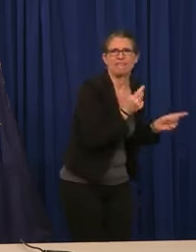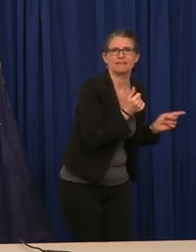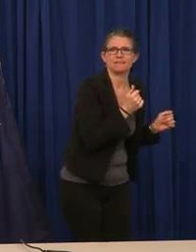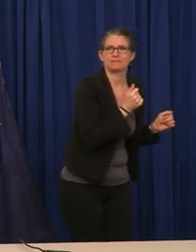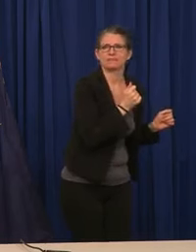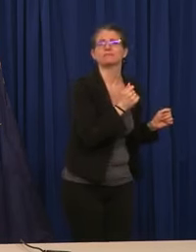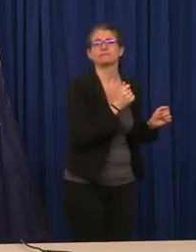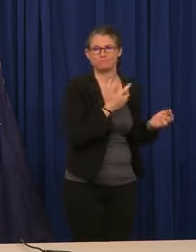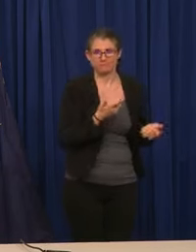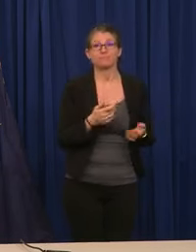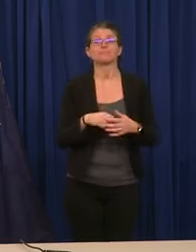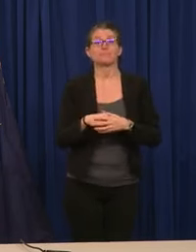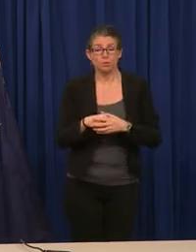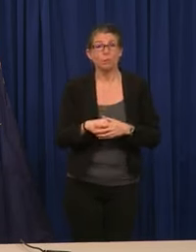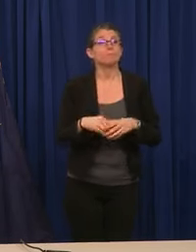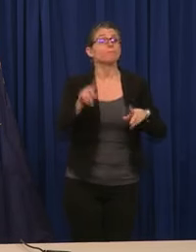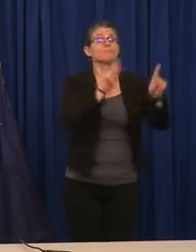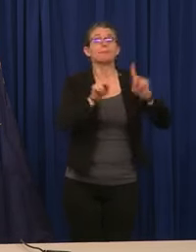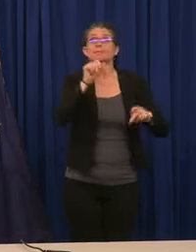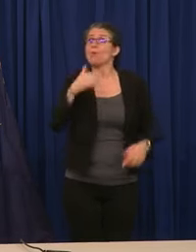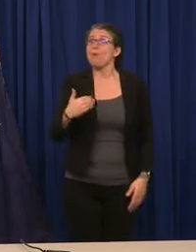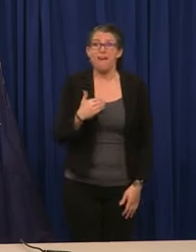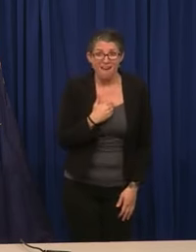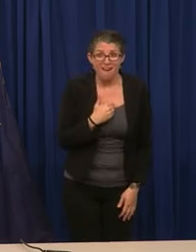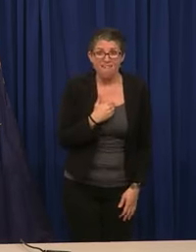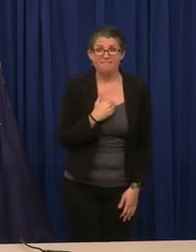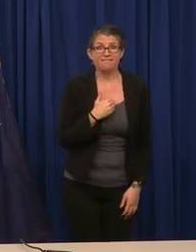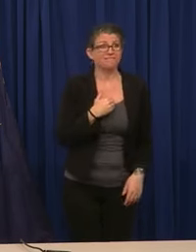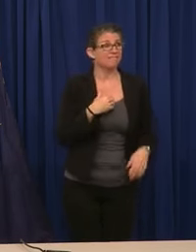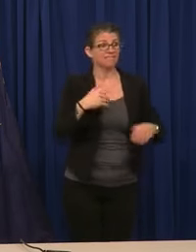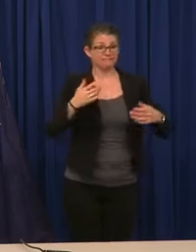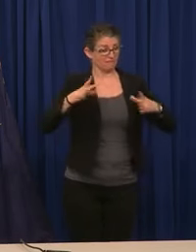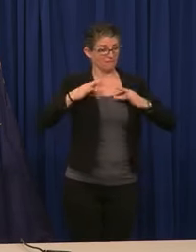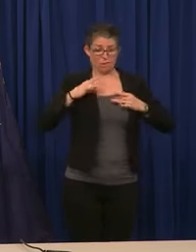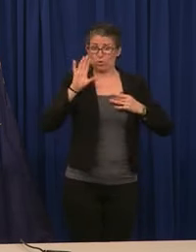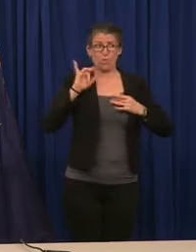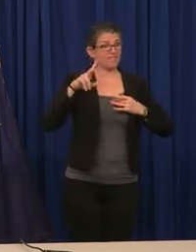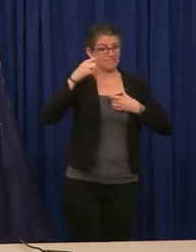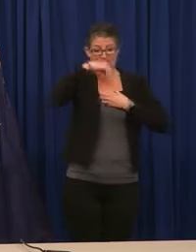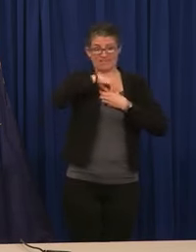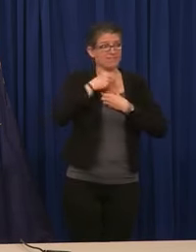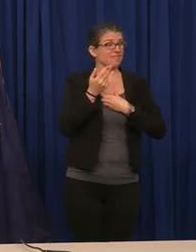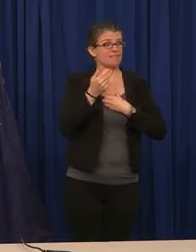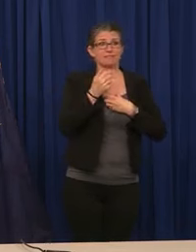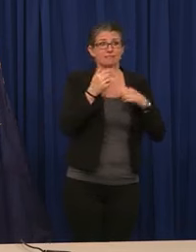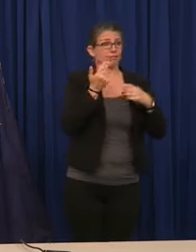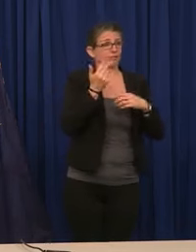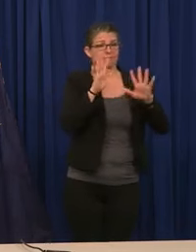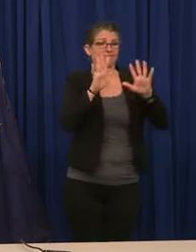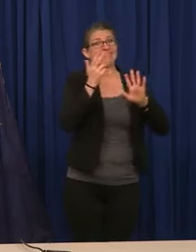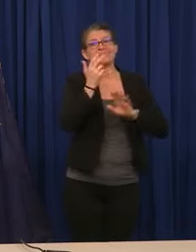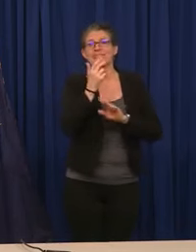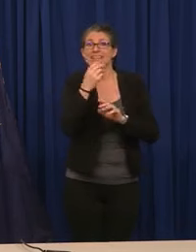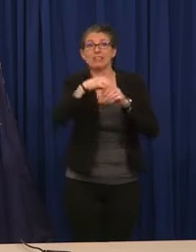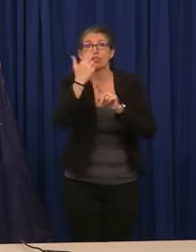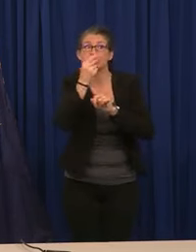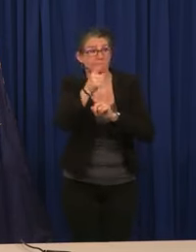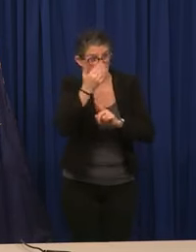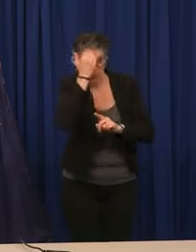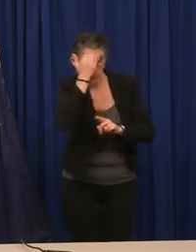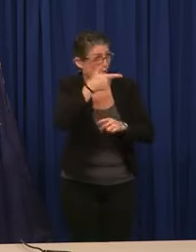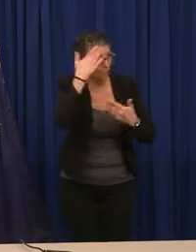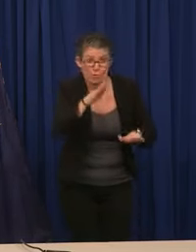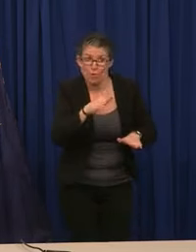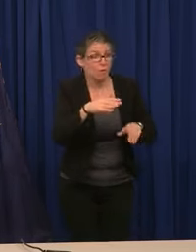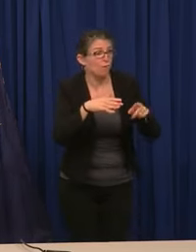healthcare providers can discontinue the use of much of the PPE and conserve that life-saving vital